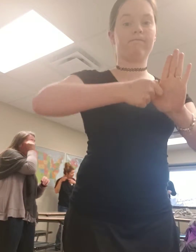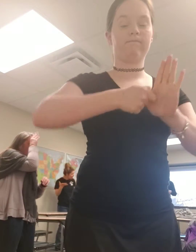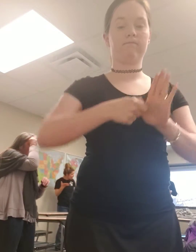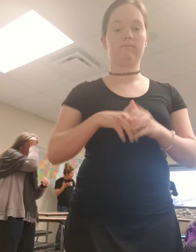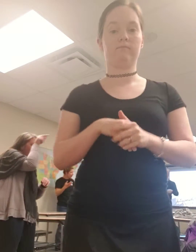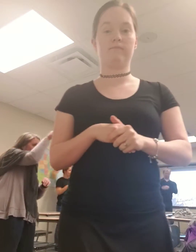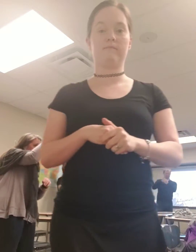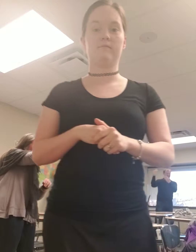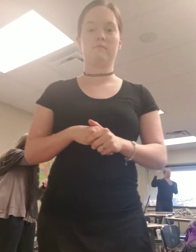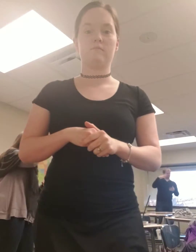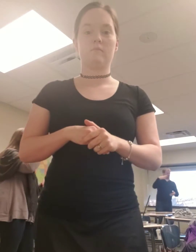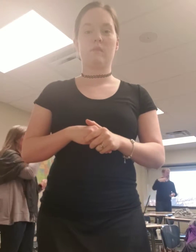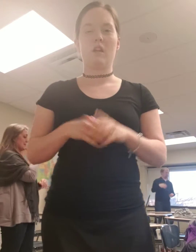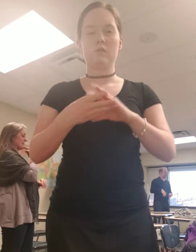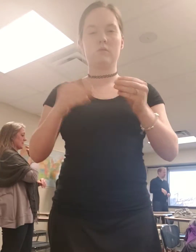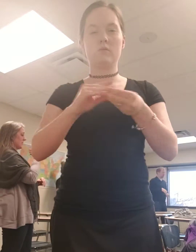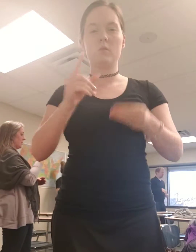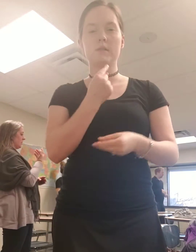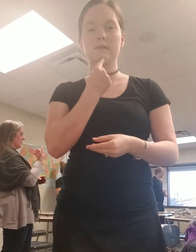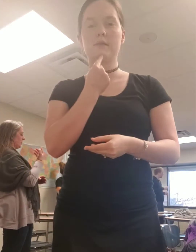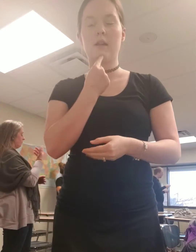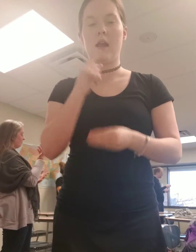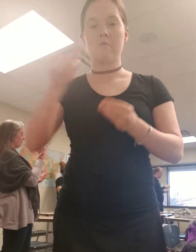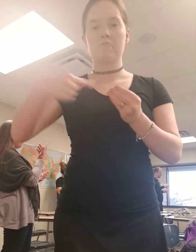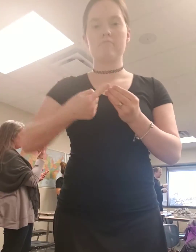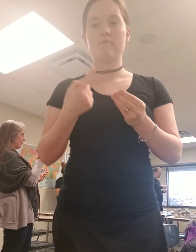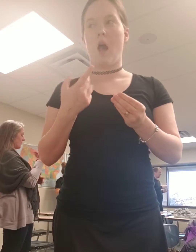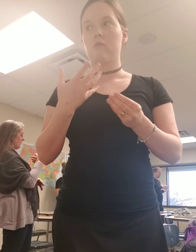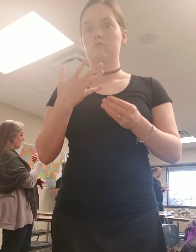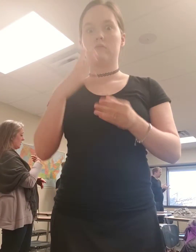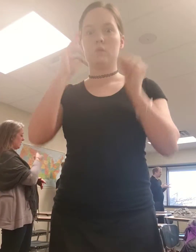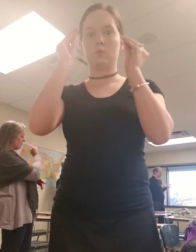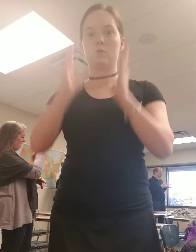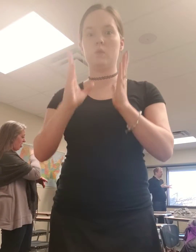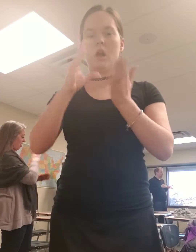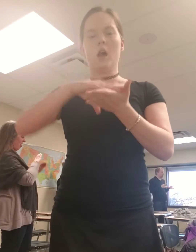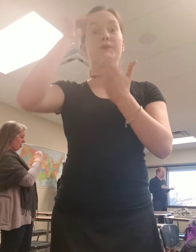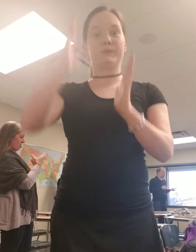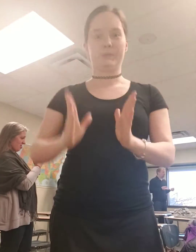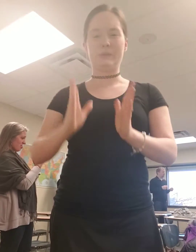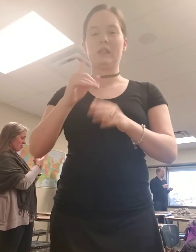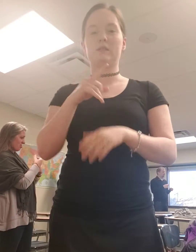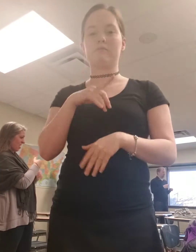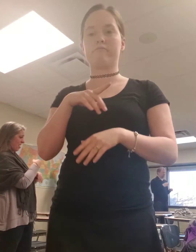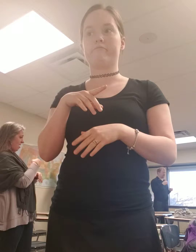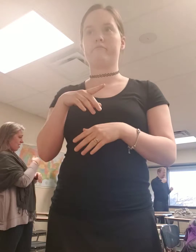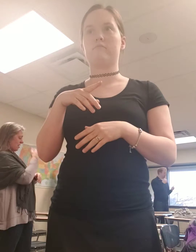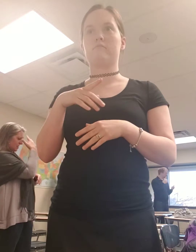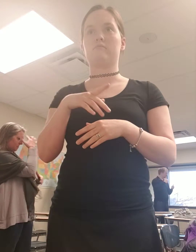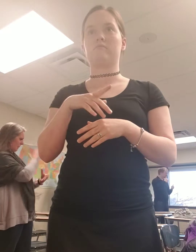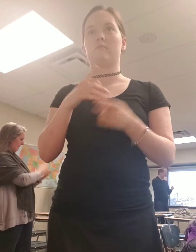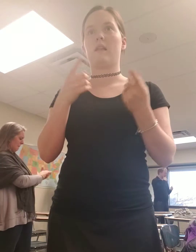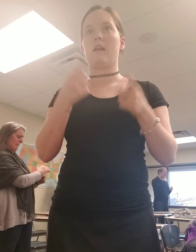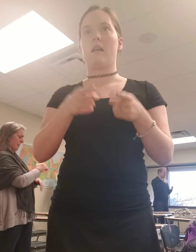after they put her in the closet? Okay? Ray Bradbury made it specific for us because he wanted us